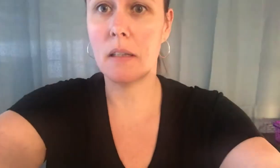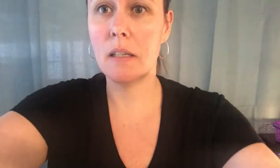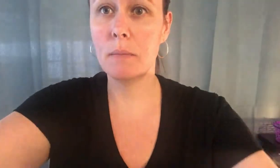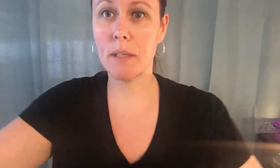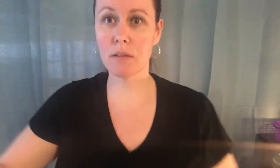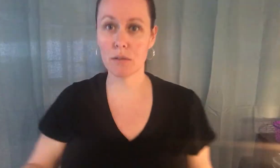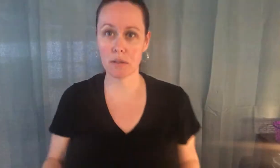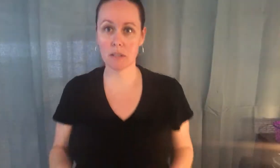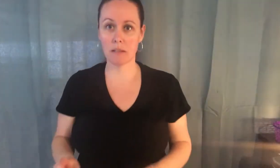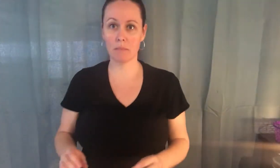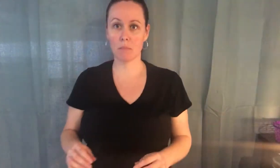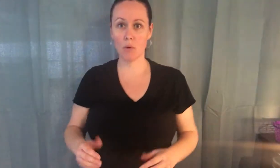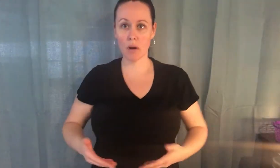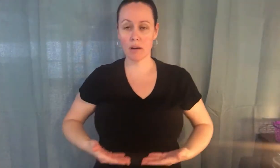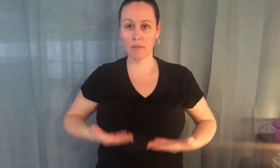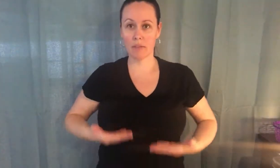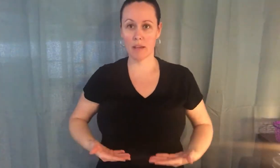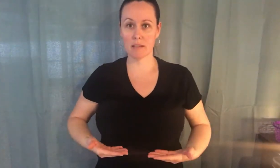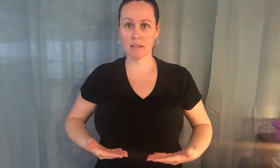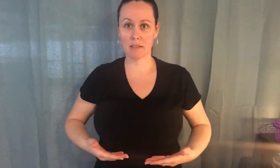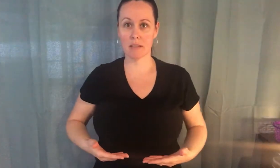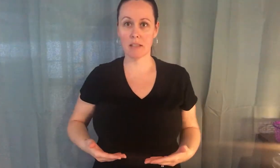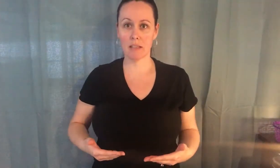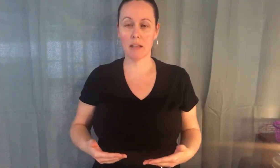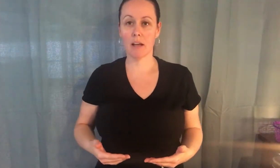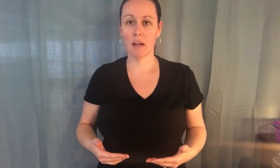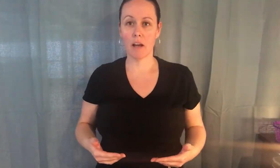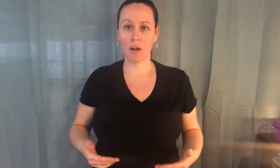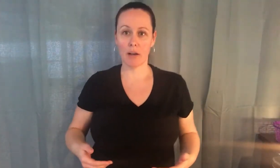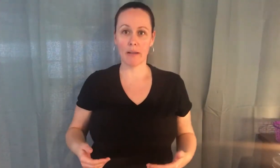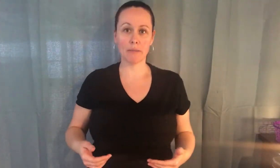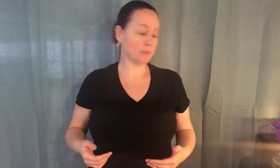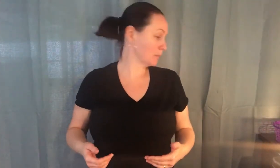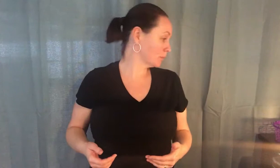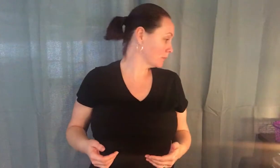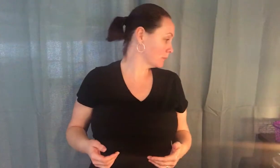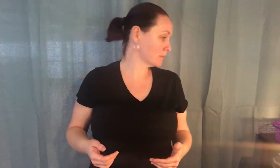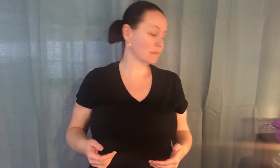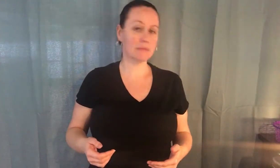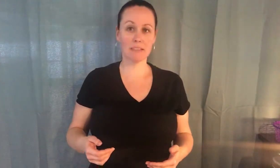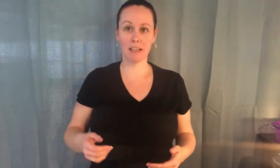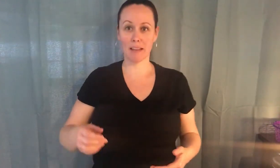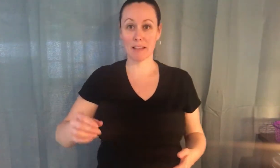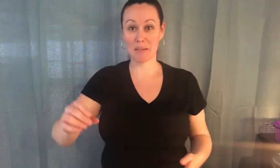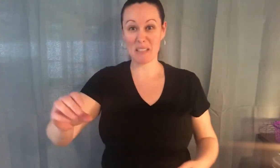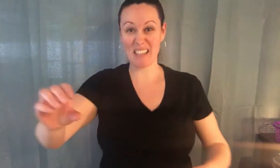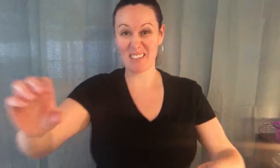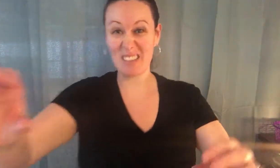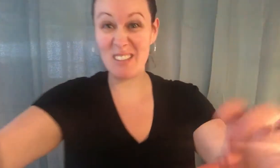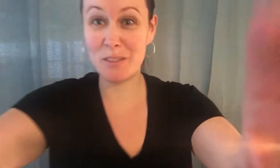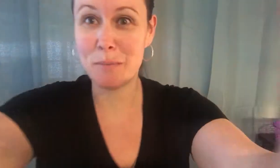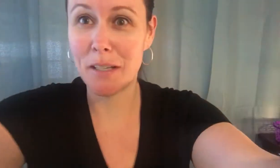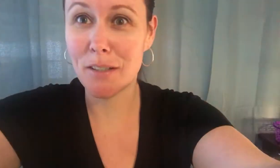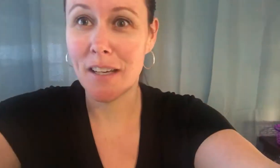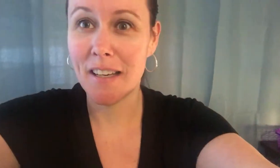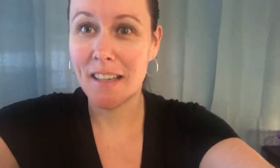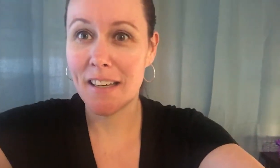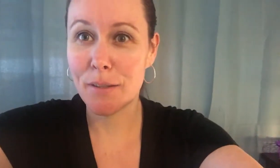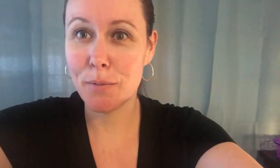little bit so you can see more of this. Okay. I think I went down a little too much. It's really